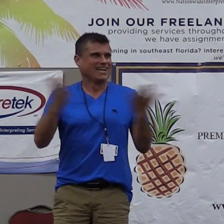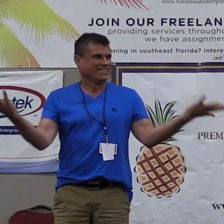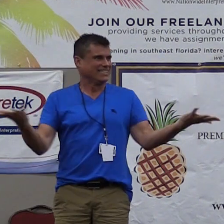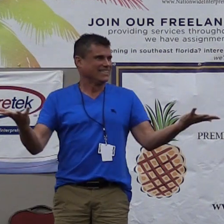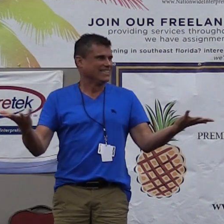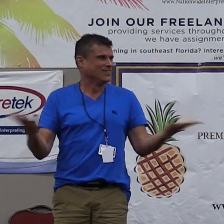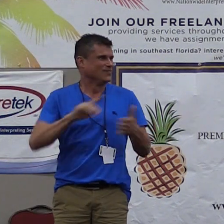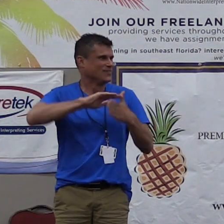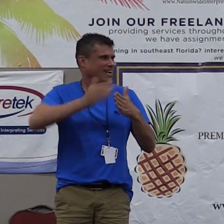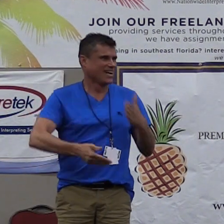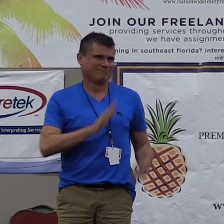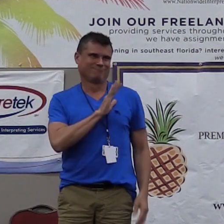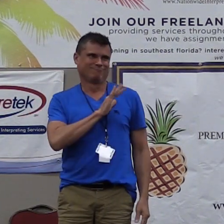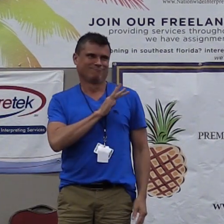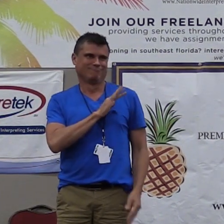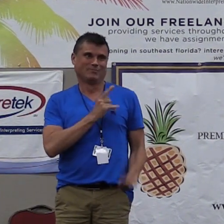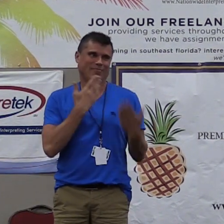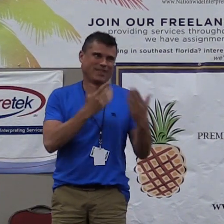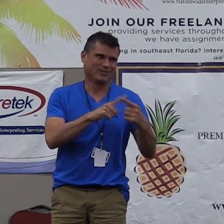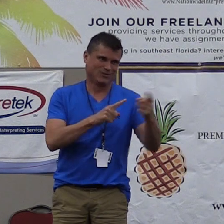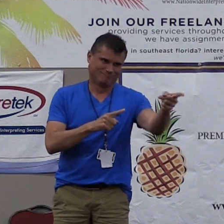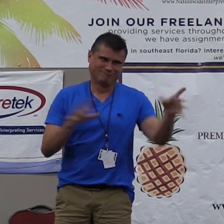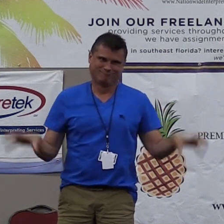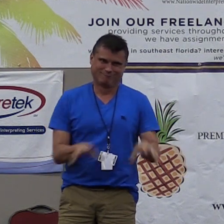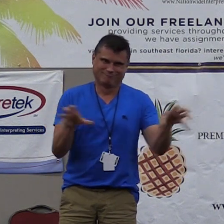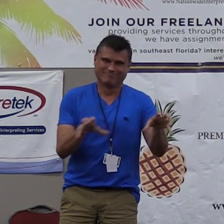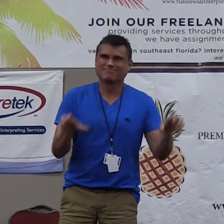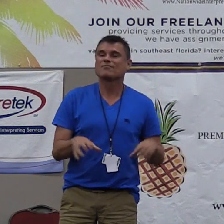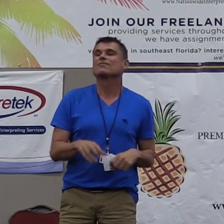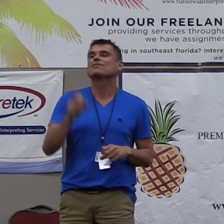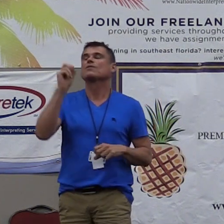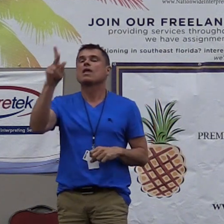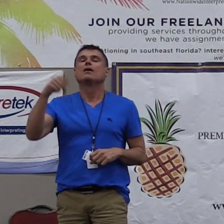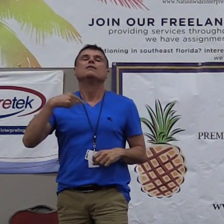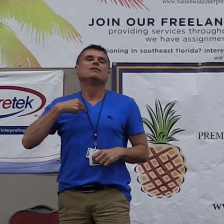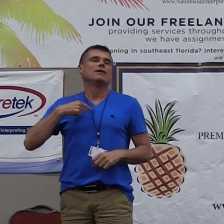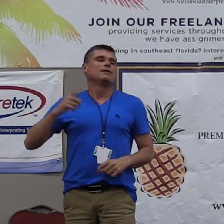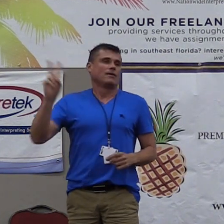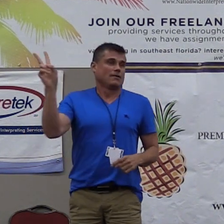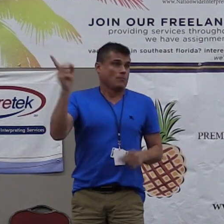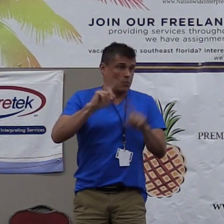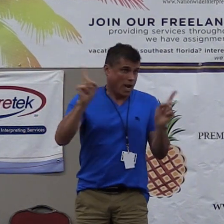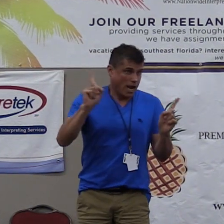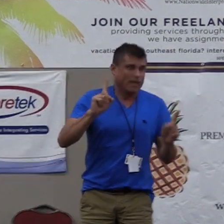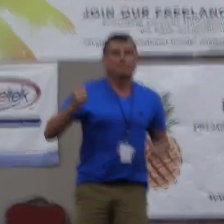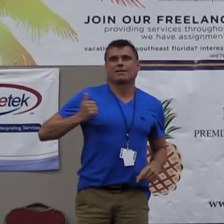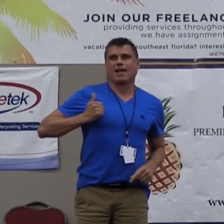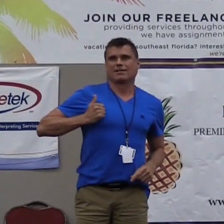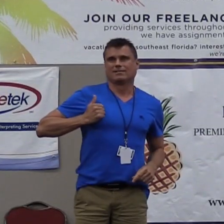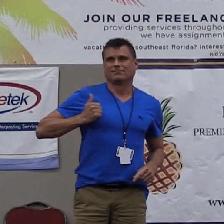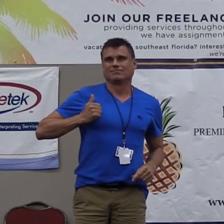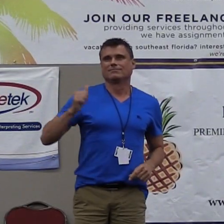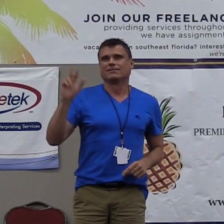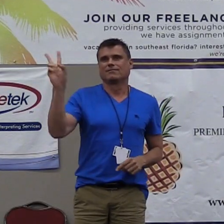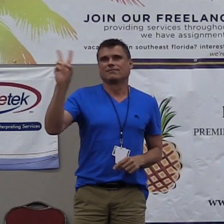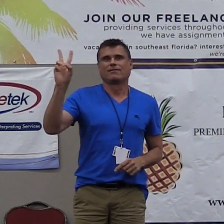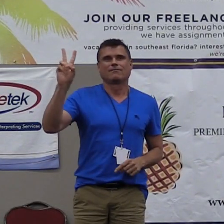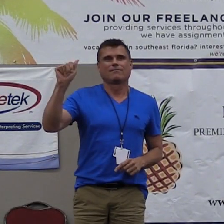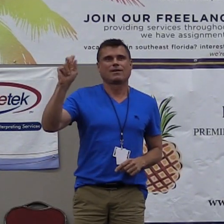Hello, everyone. So glad to be here this weekend. Thank you to Maureen. I'm